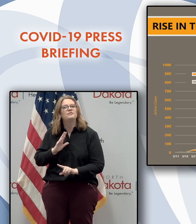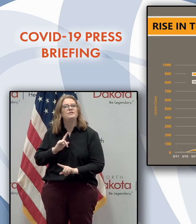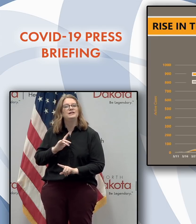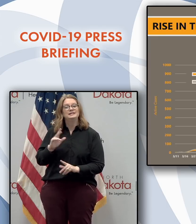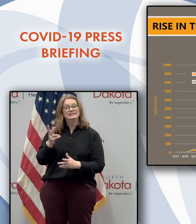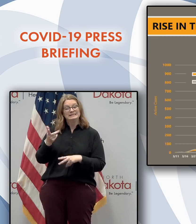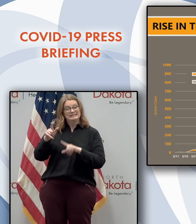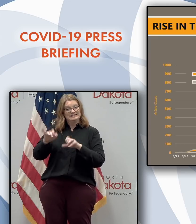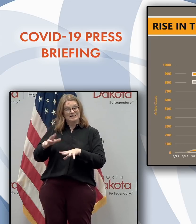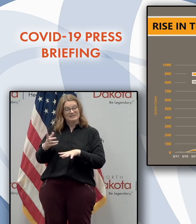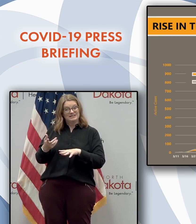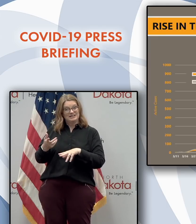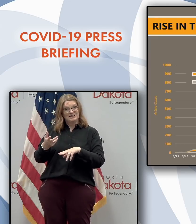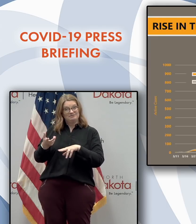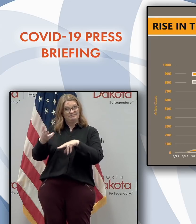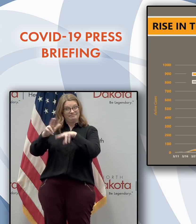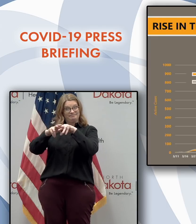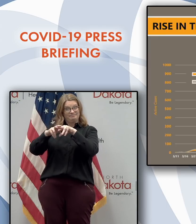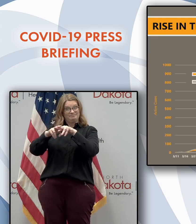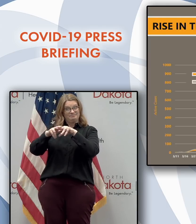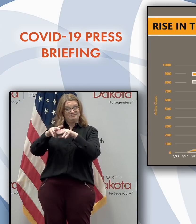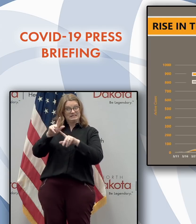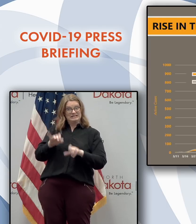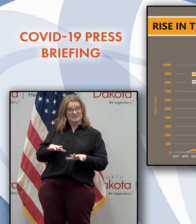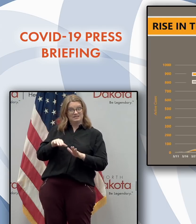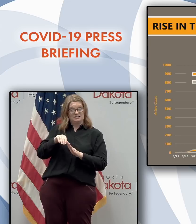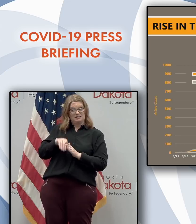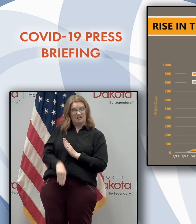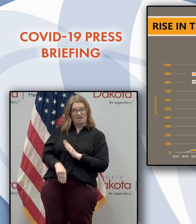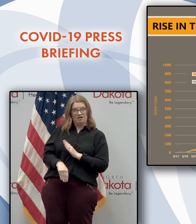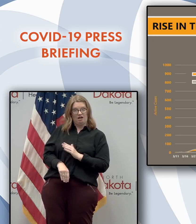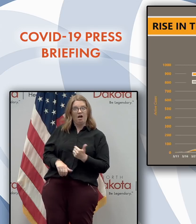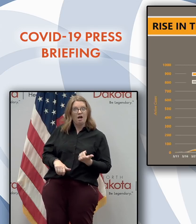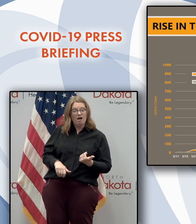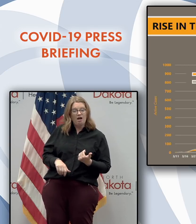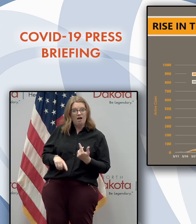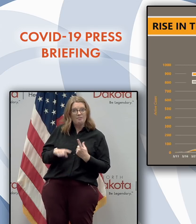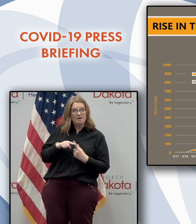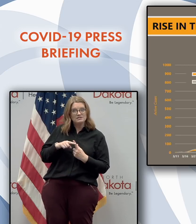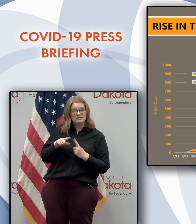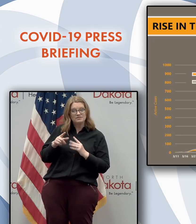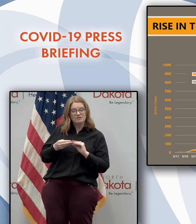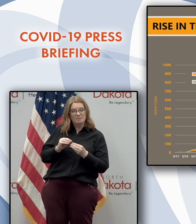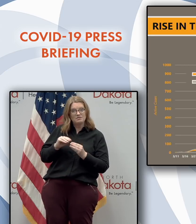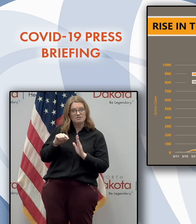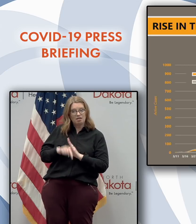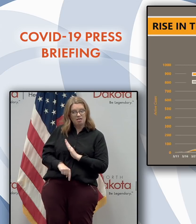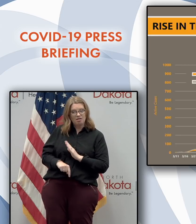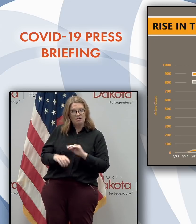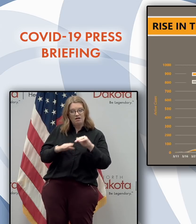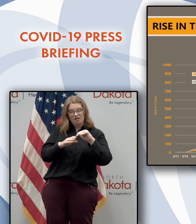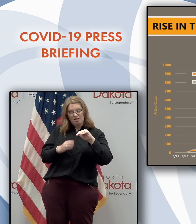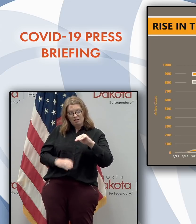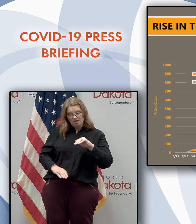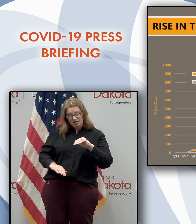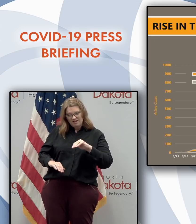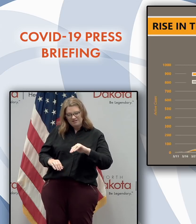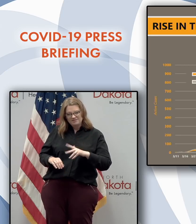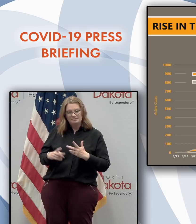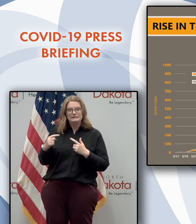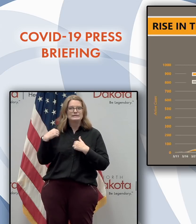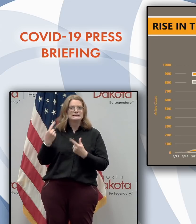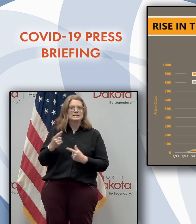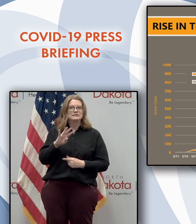was going up and cases were going down. That's what you want to have happen. That's why we kept having lower and lower positivity rates. Since the 4th of